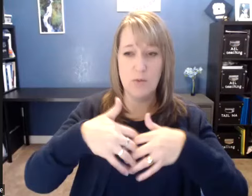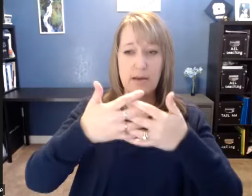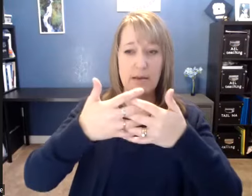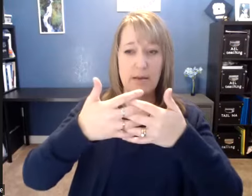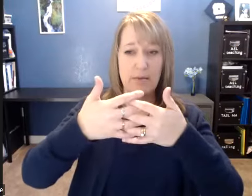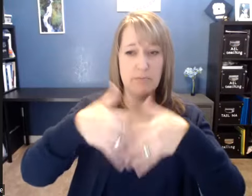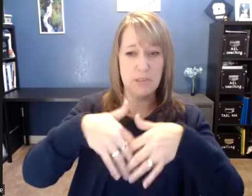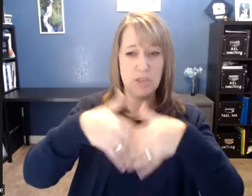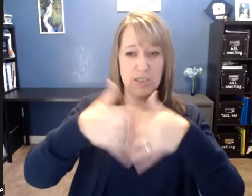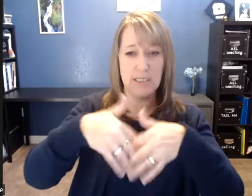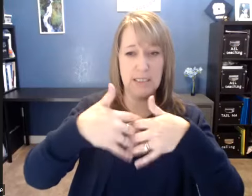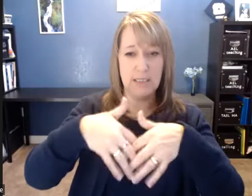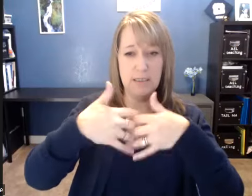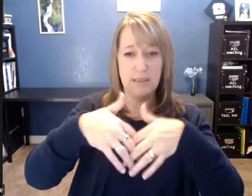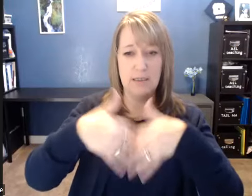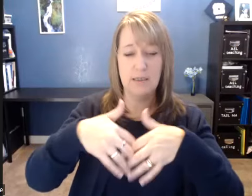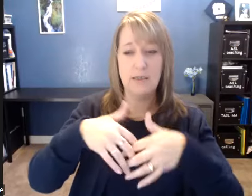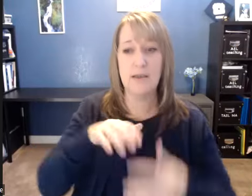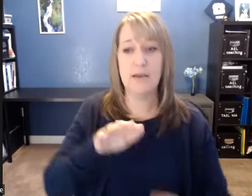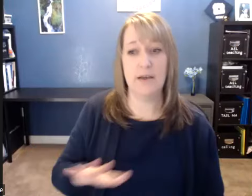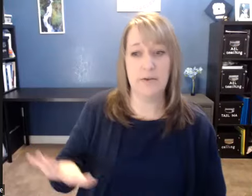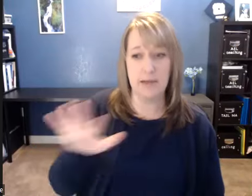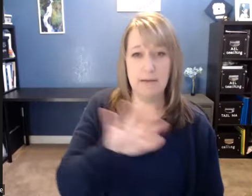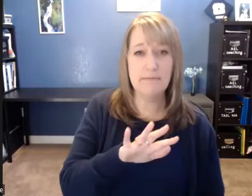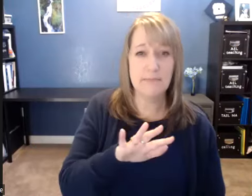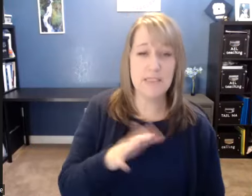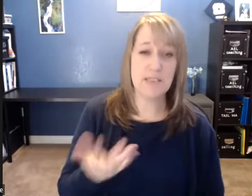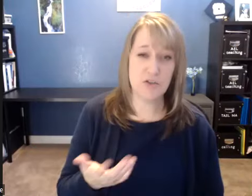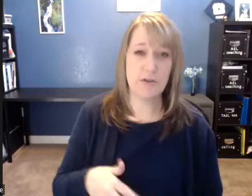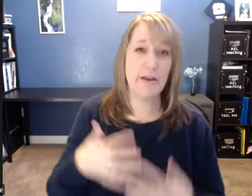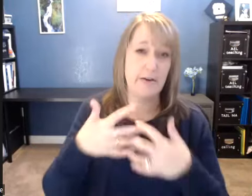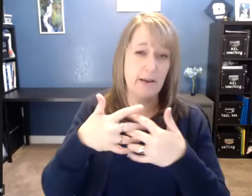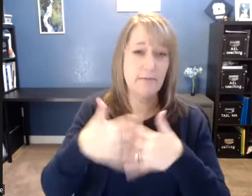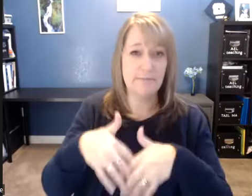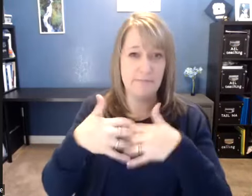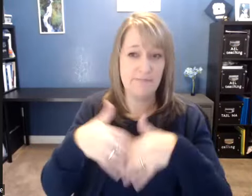1, machine area, industrial area.